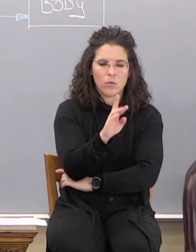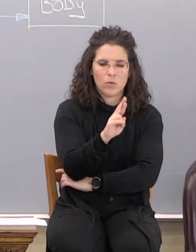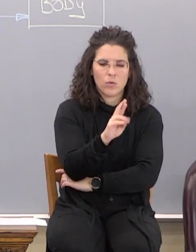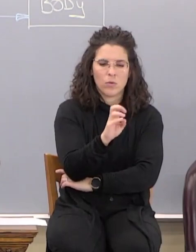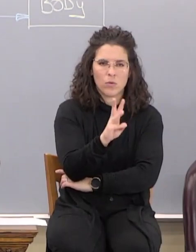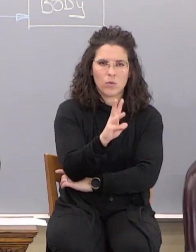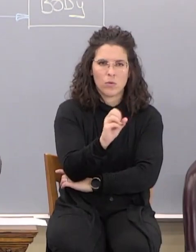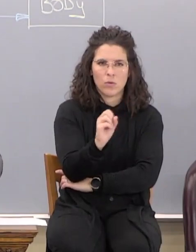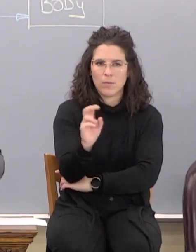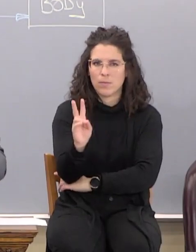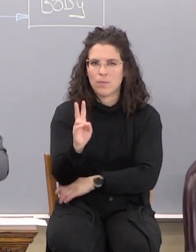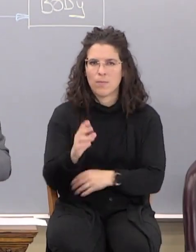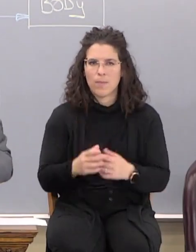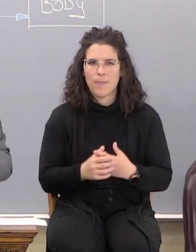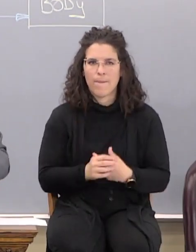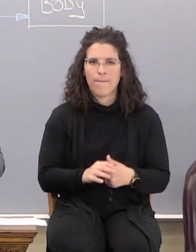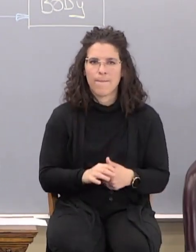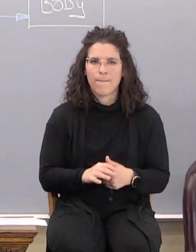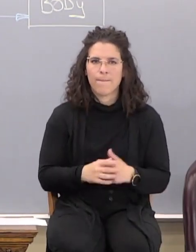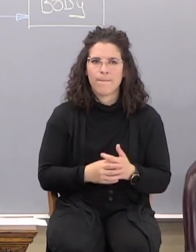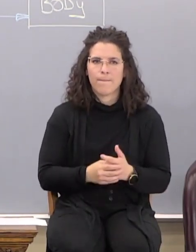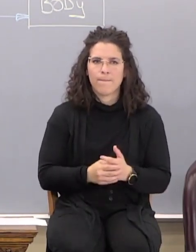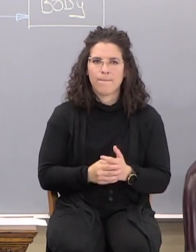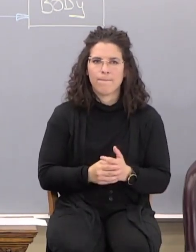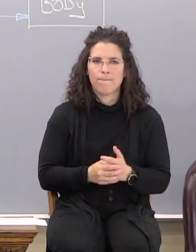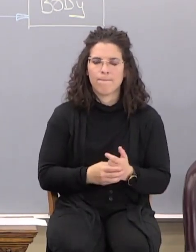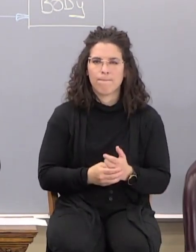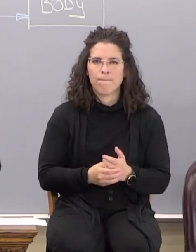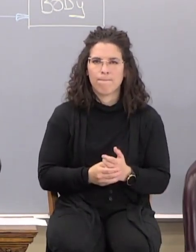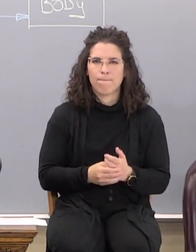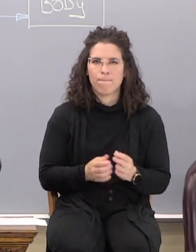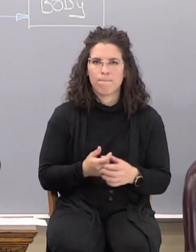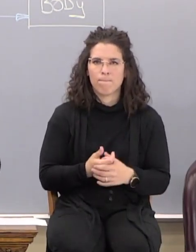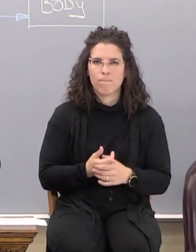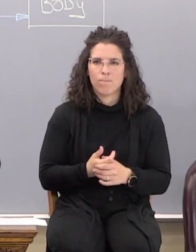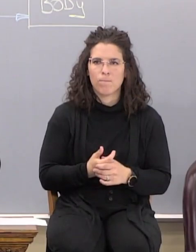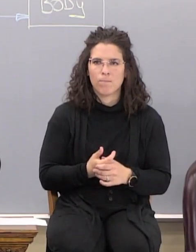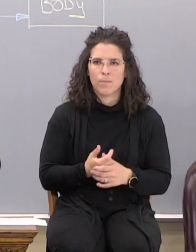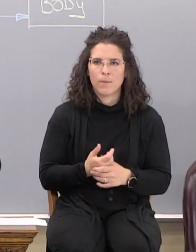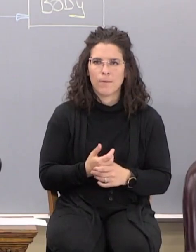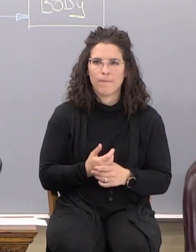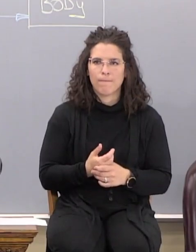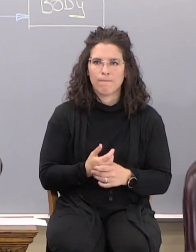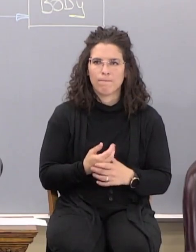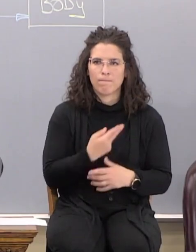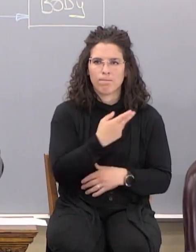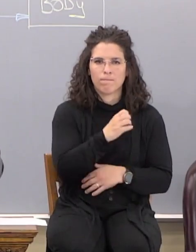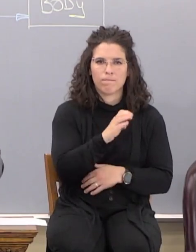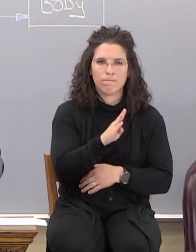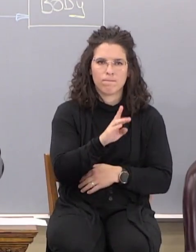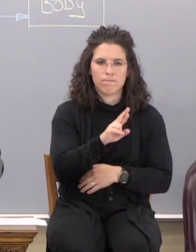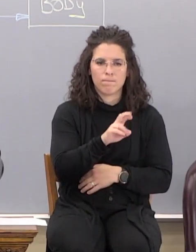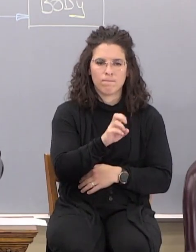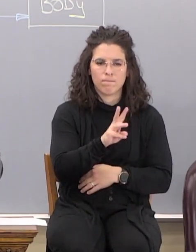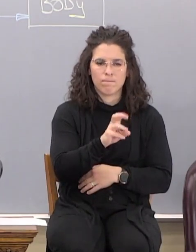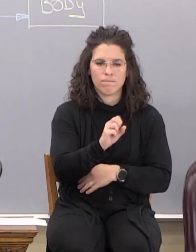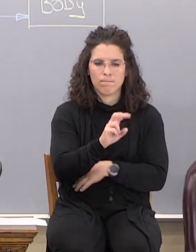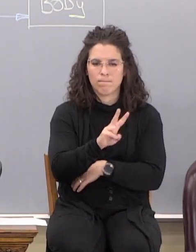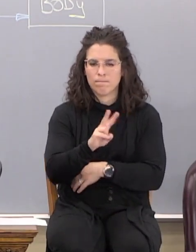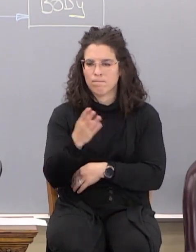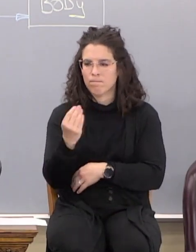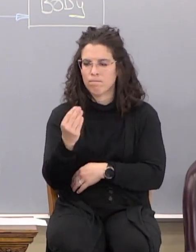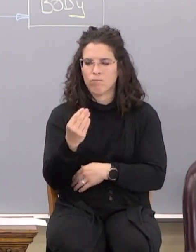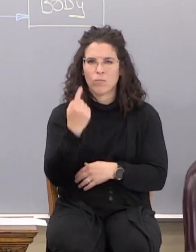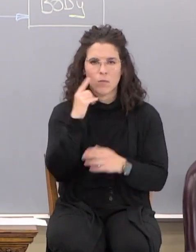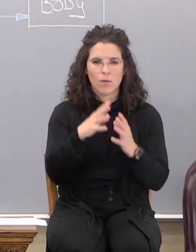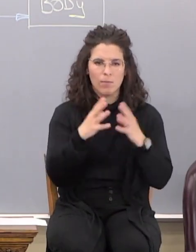kind of helps. Different kind of context. Hebrews chapter 2, verse 14. For as much then